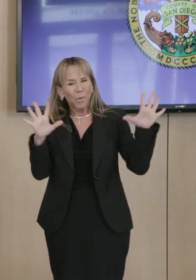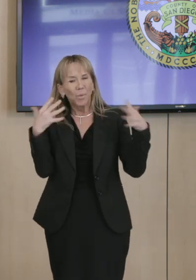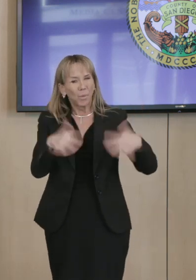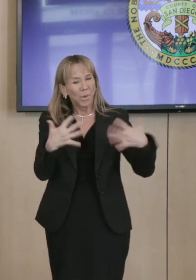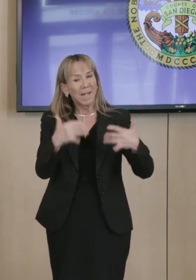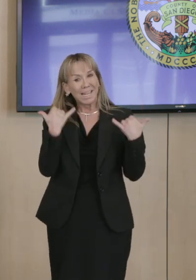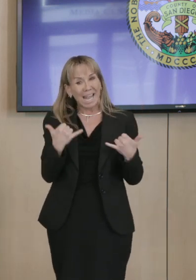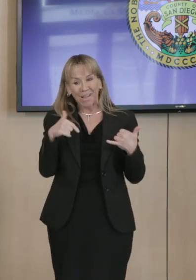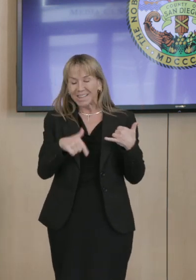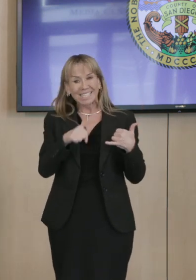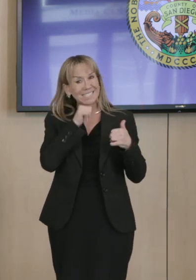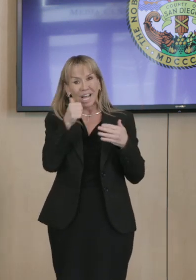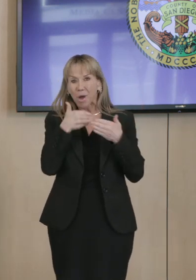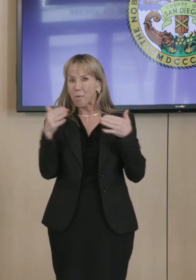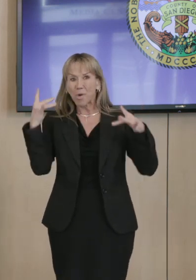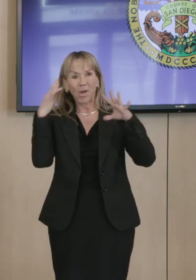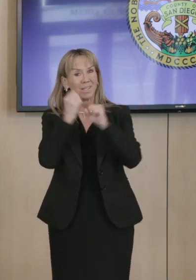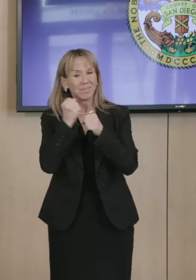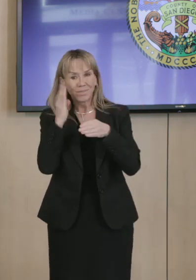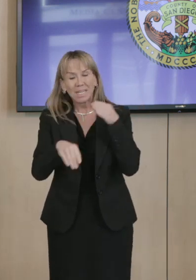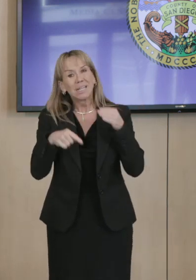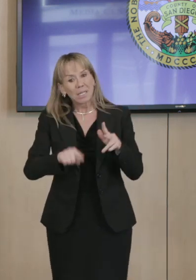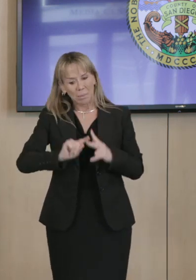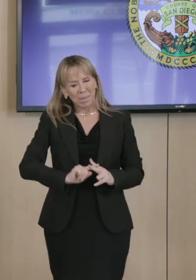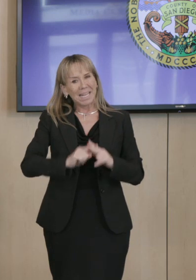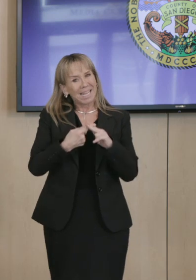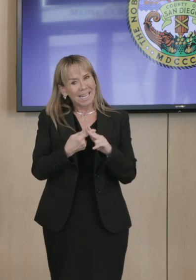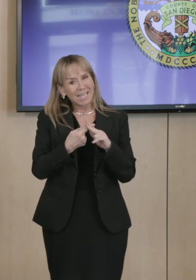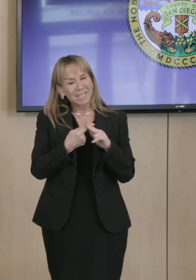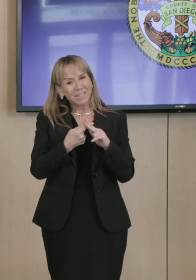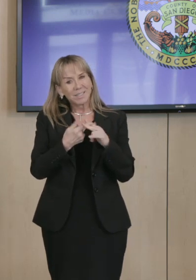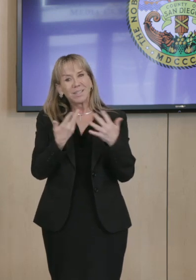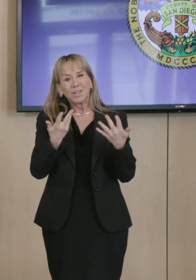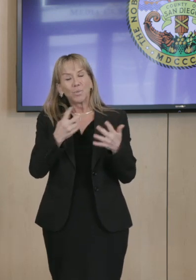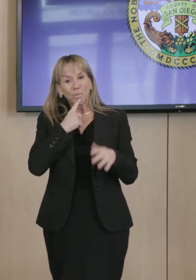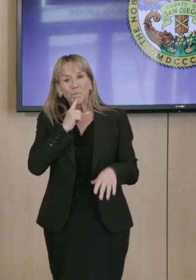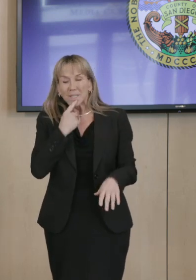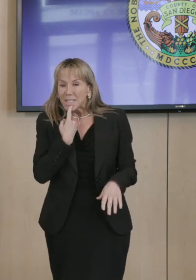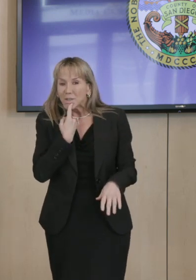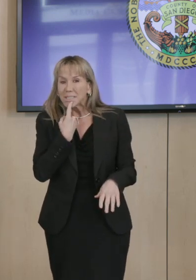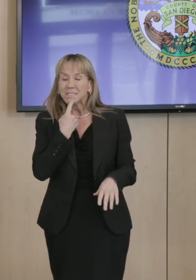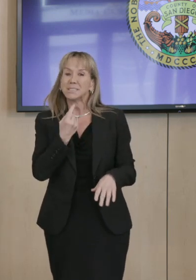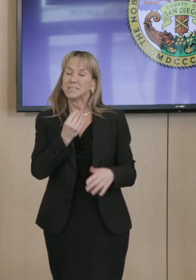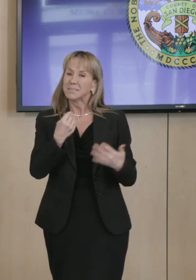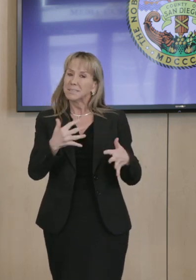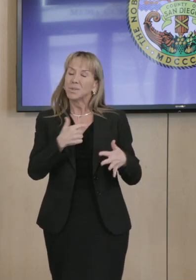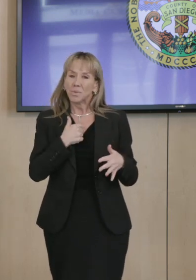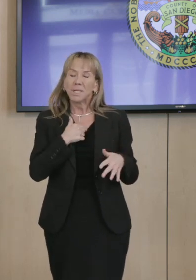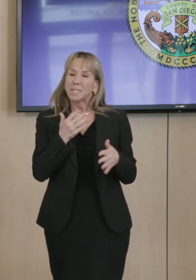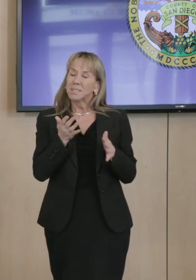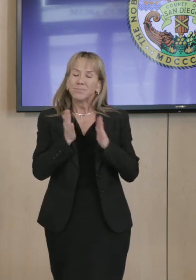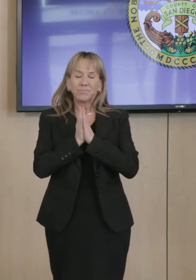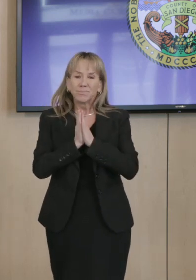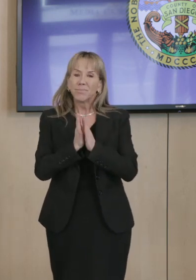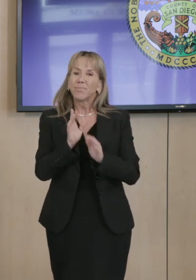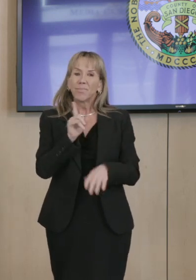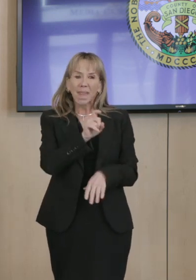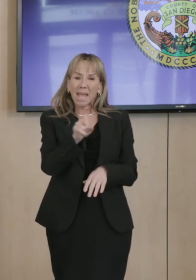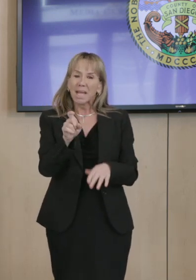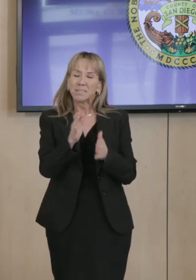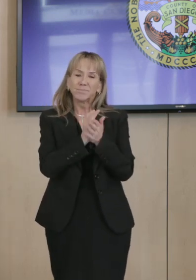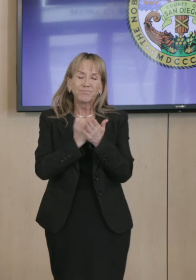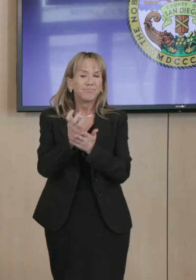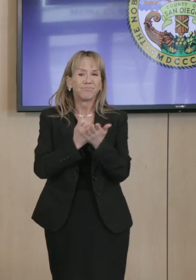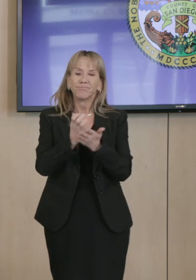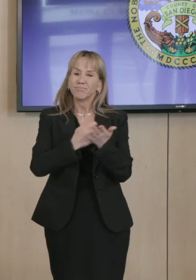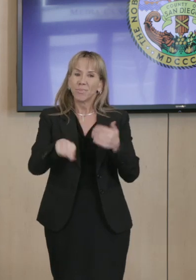at the very beginning stages of this, and it is very serious, and we take it very seriously, and so we're asking for the public's continued help